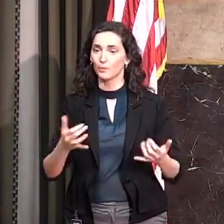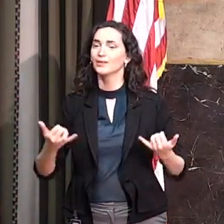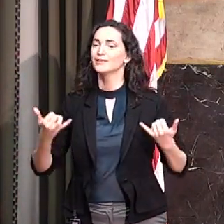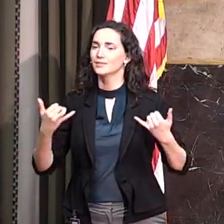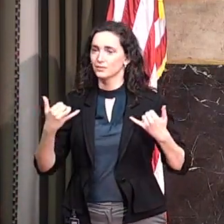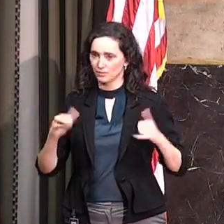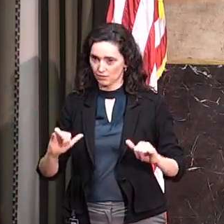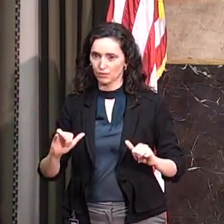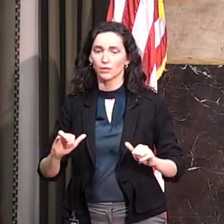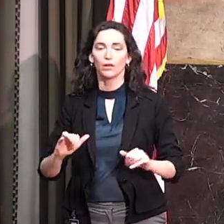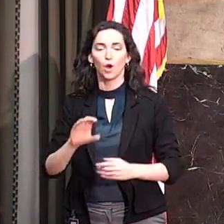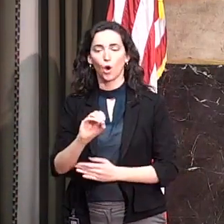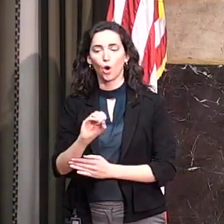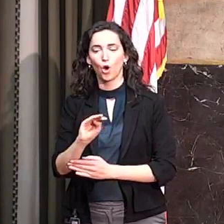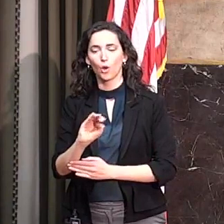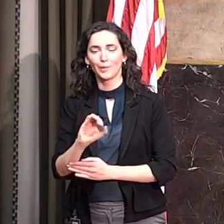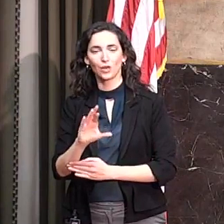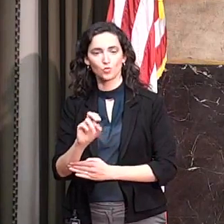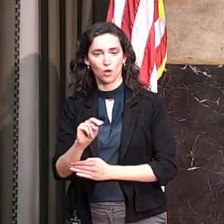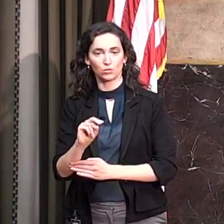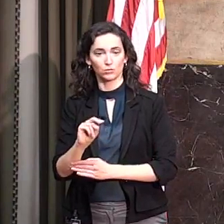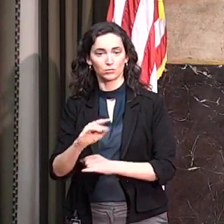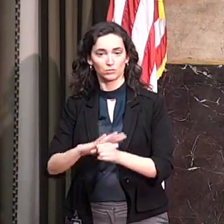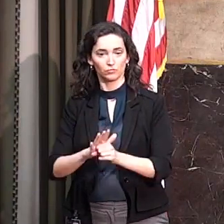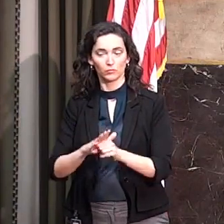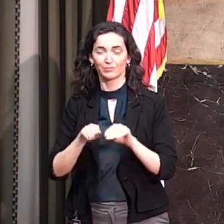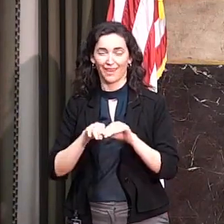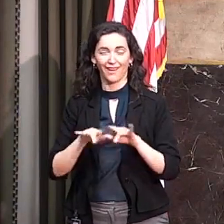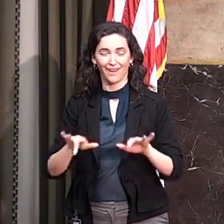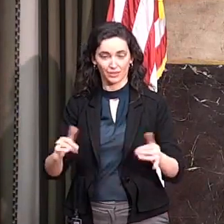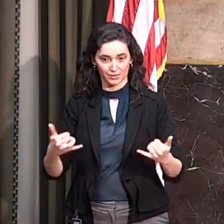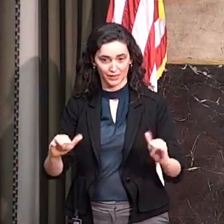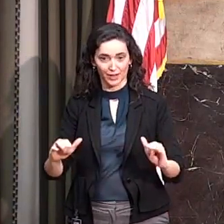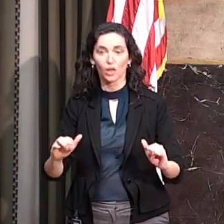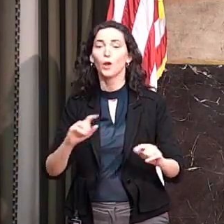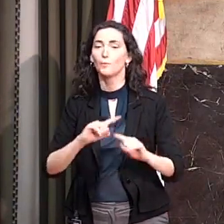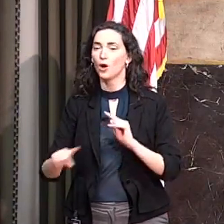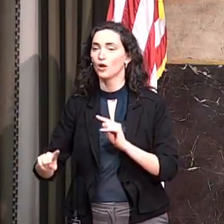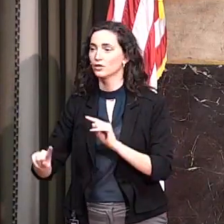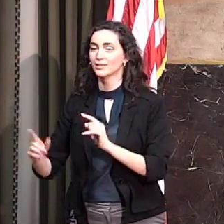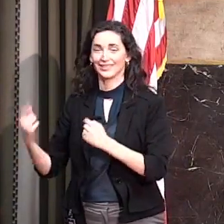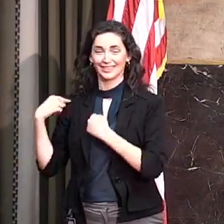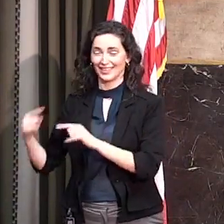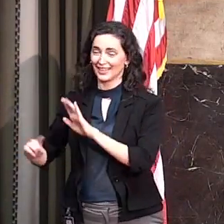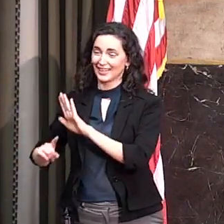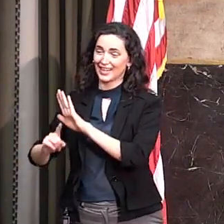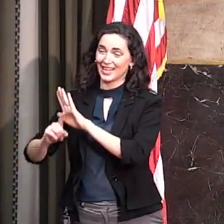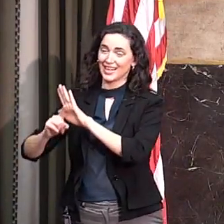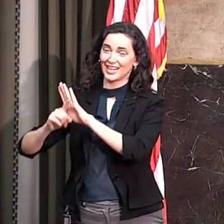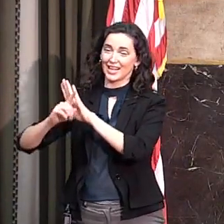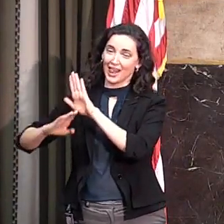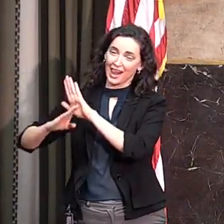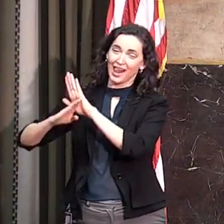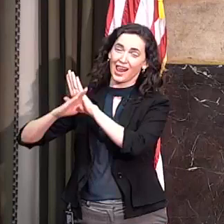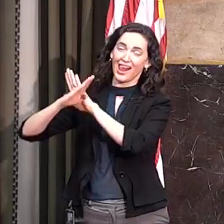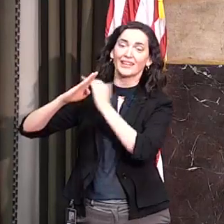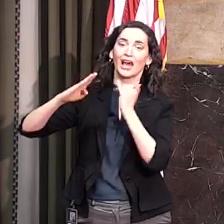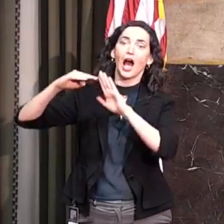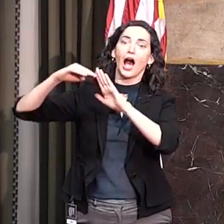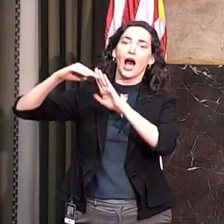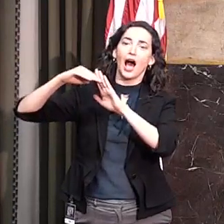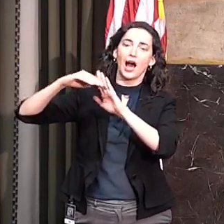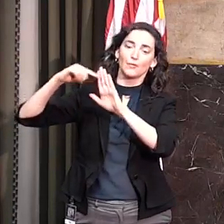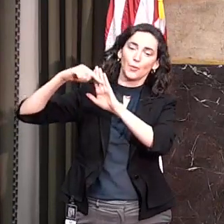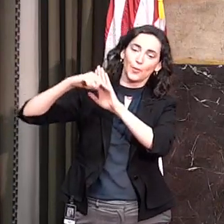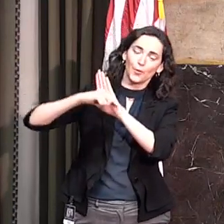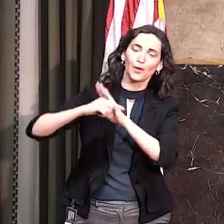Omicron-fueled surge, we are definitely on the downswing, and I stand before you very relieved today. We